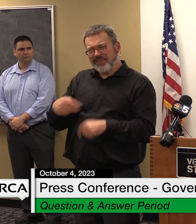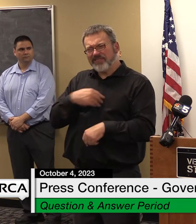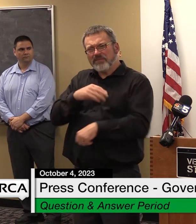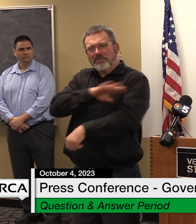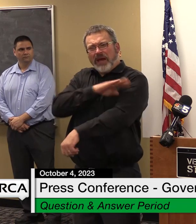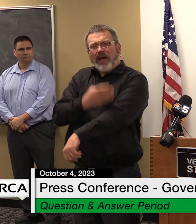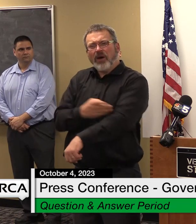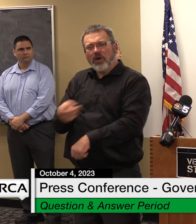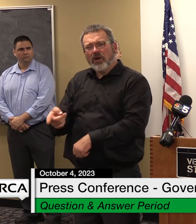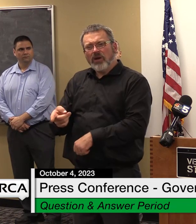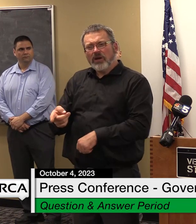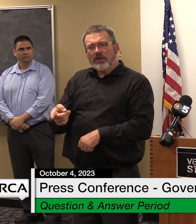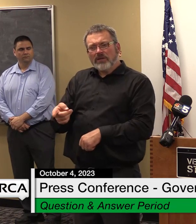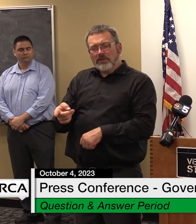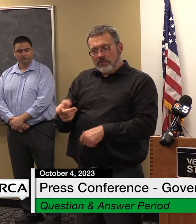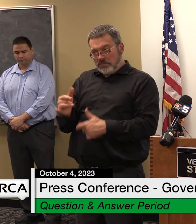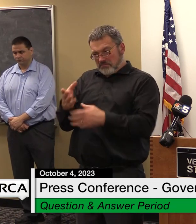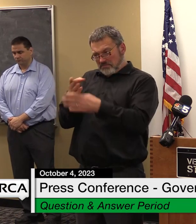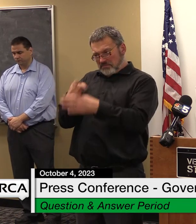fractured government.